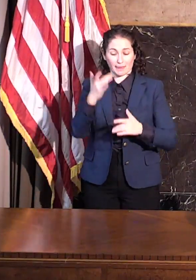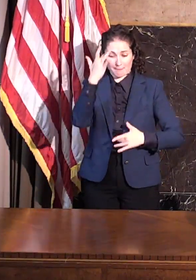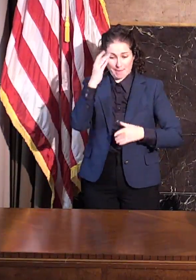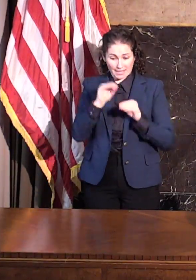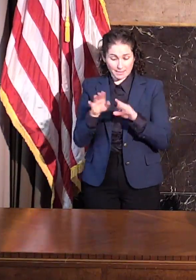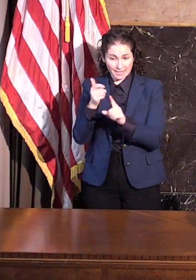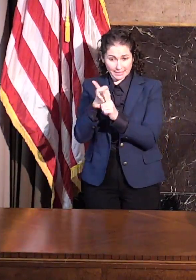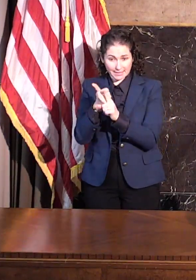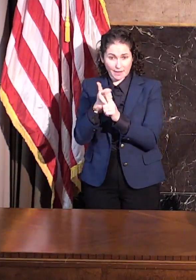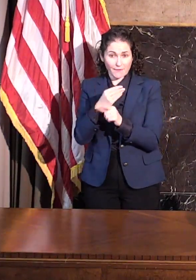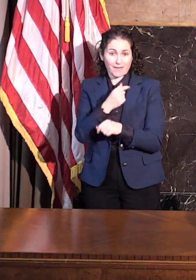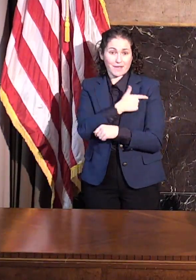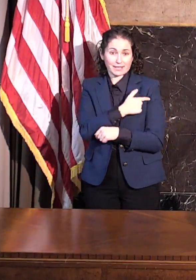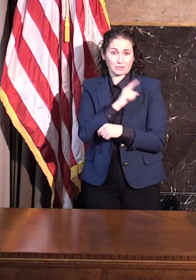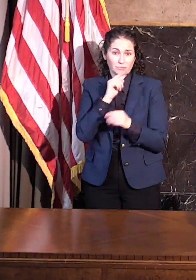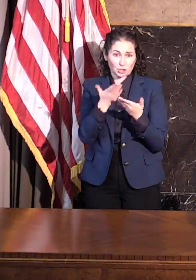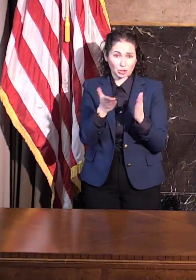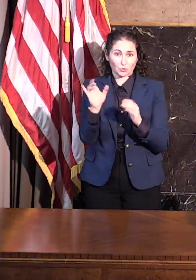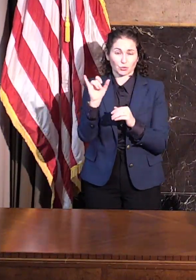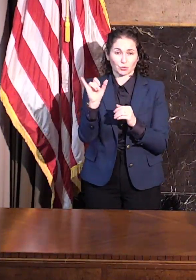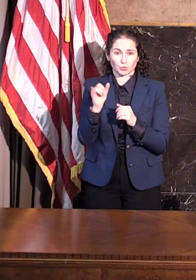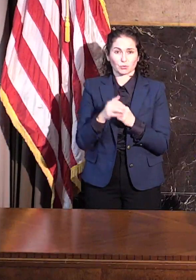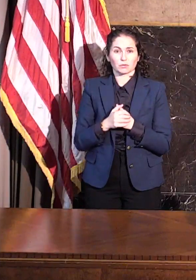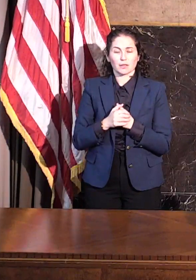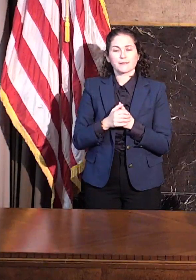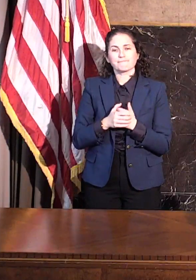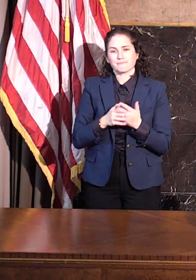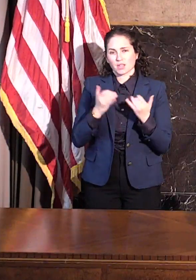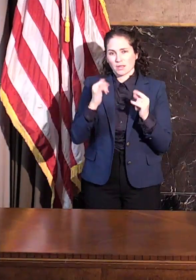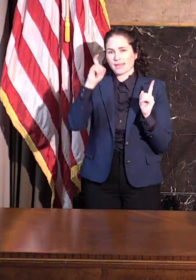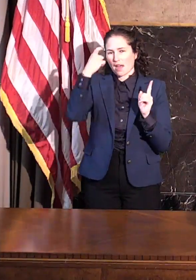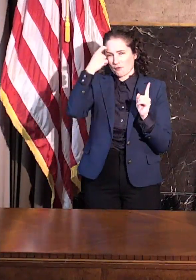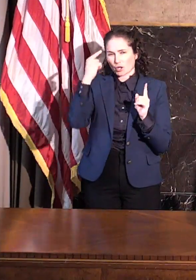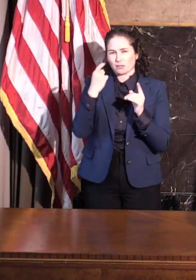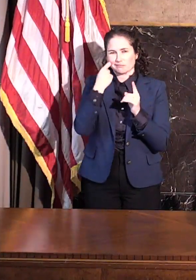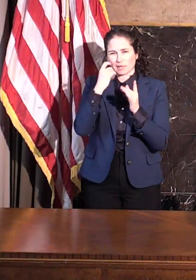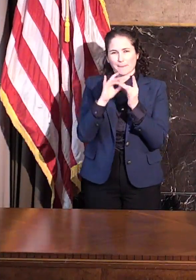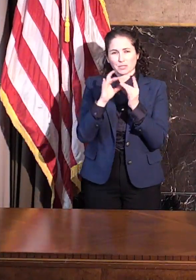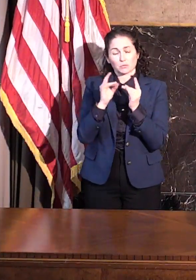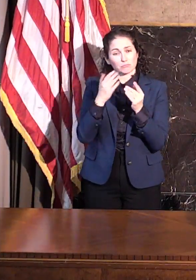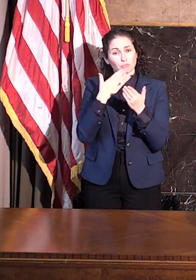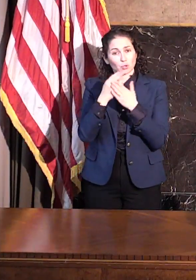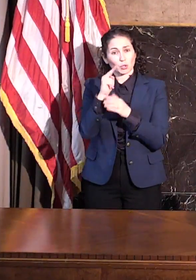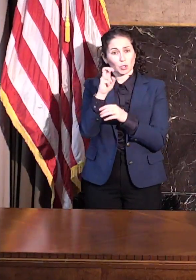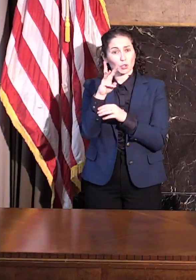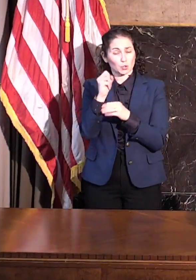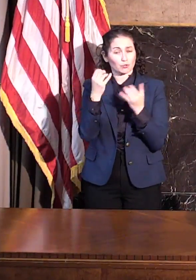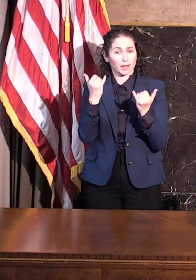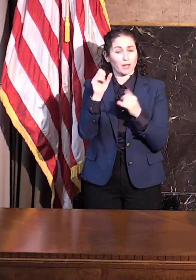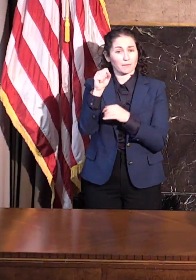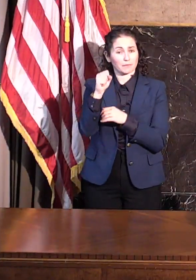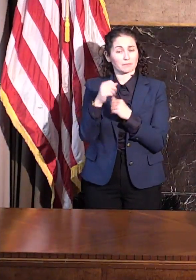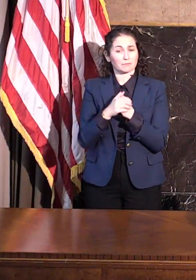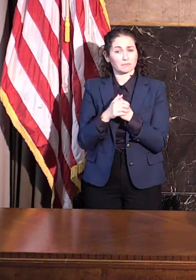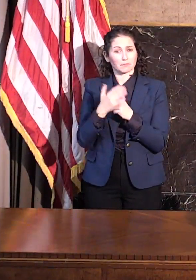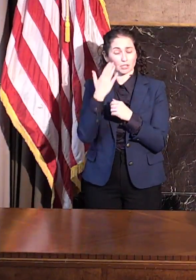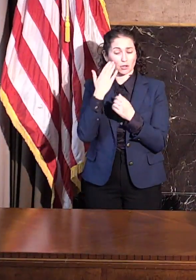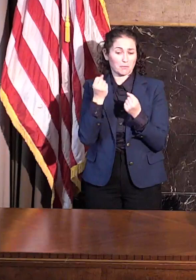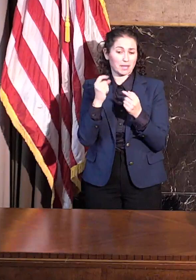fun, because this is going to be how we get back to normal, step by step. Let me talk a little